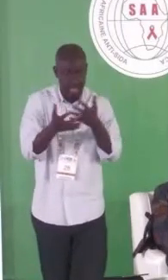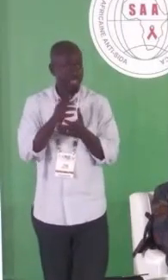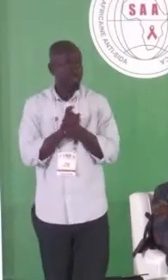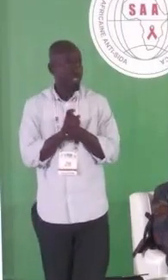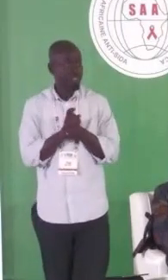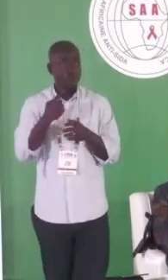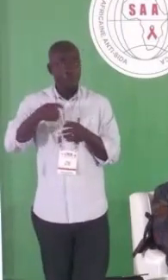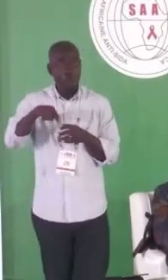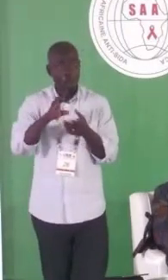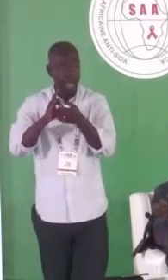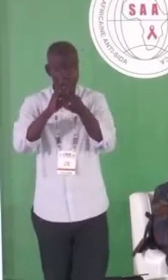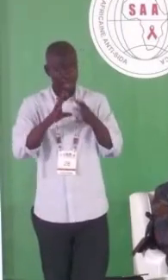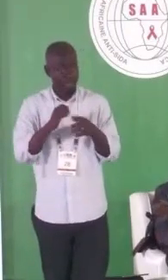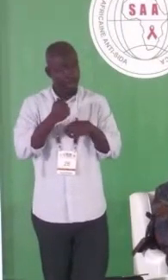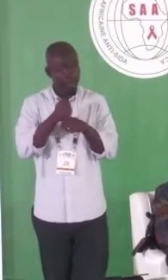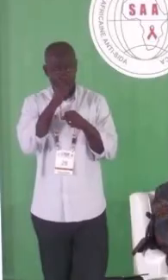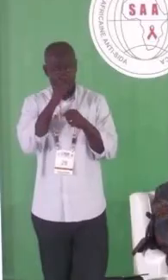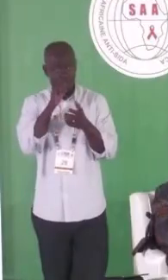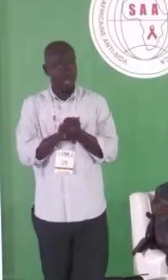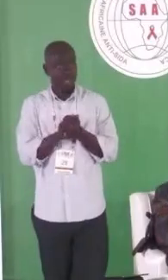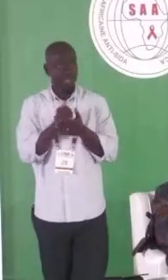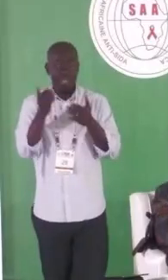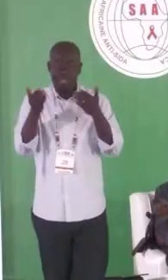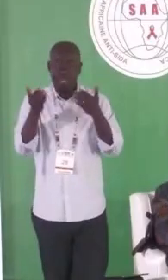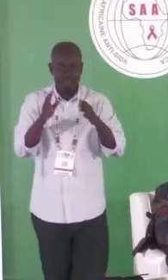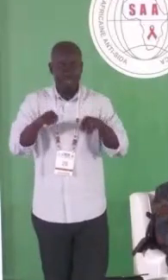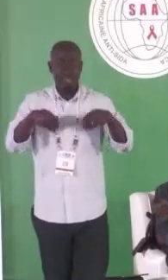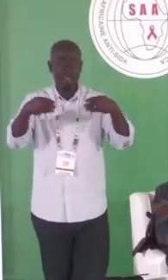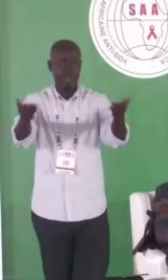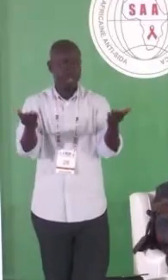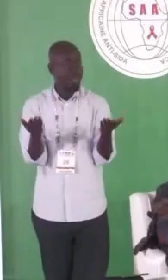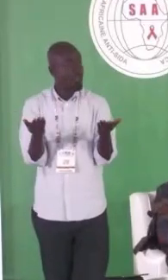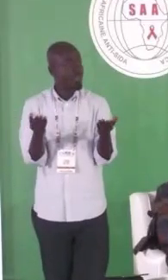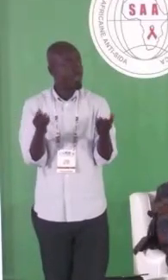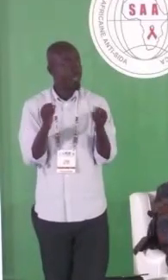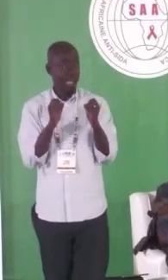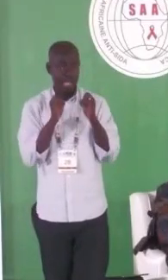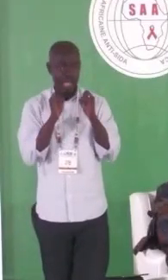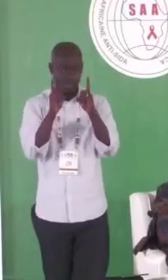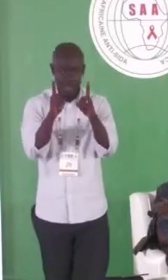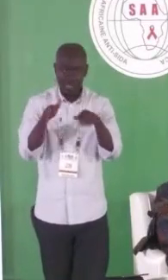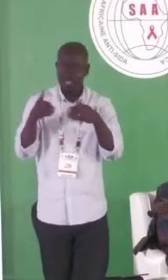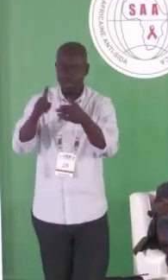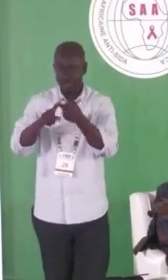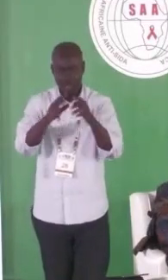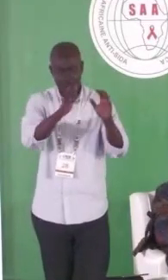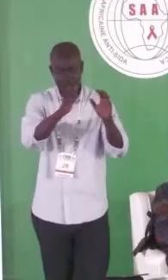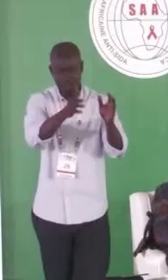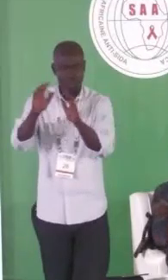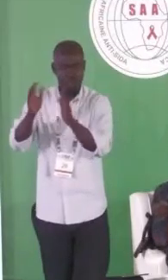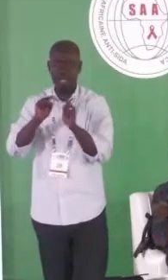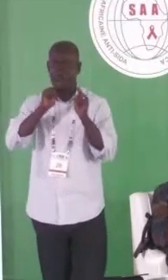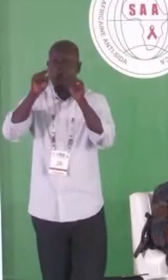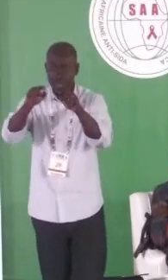our partners ensuring that services are delivered, education is delivered to the community, and they went out into